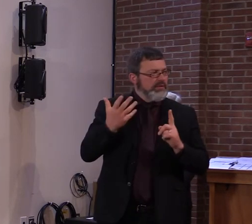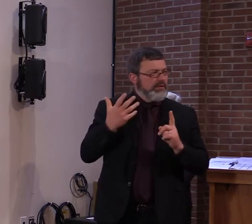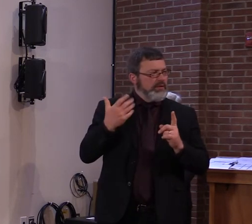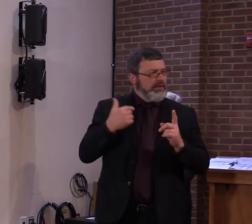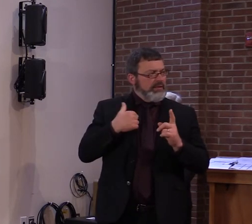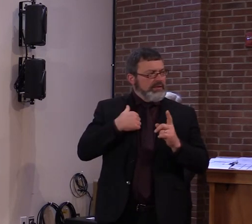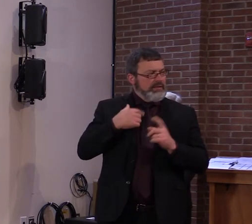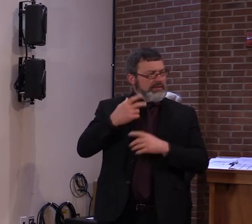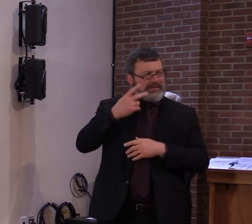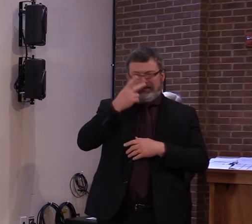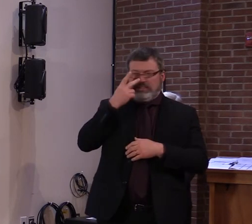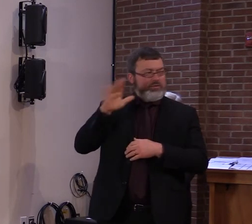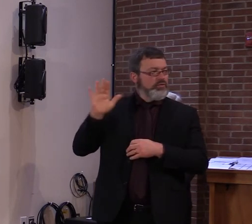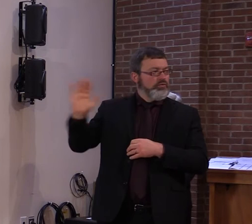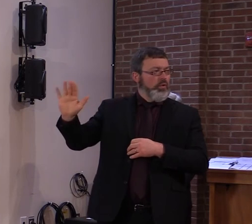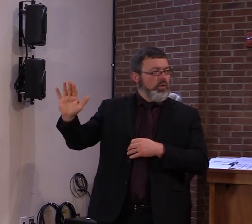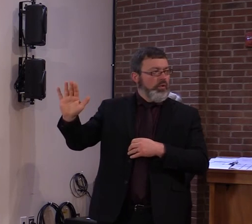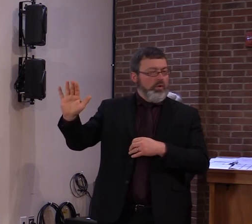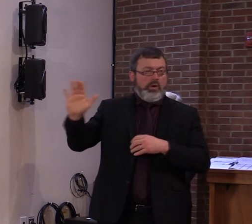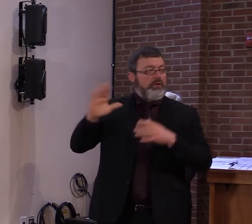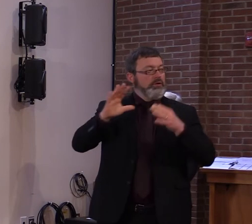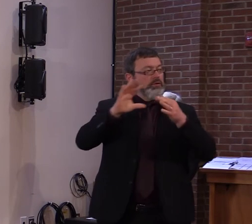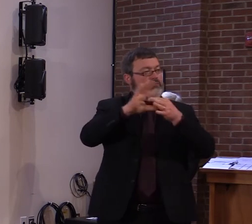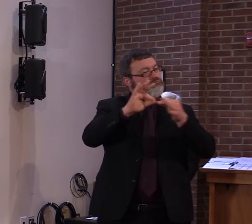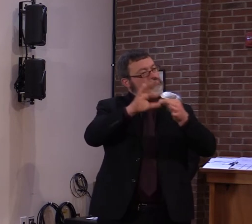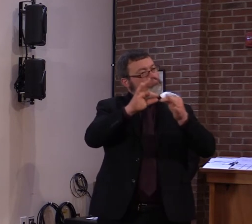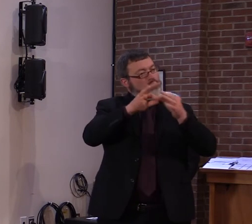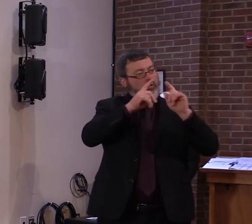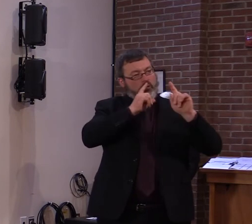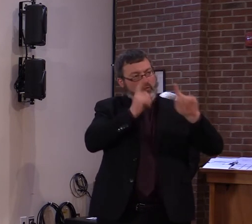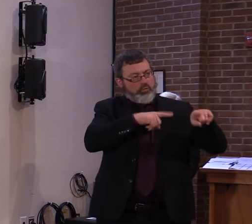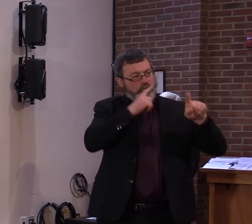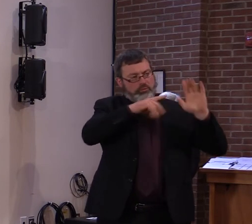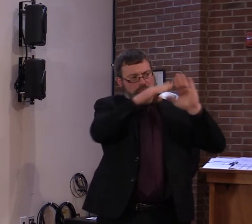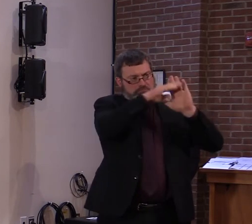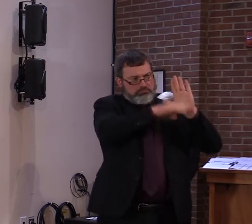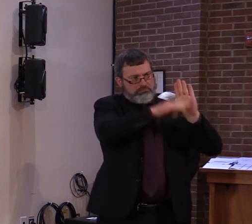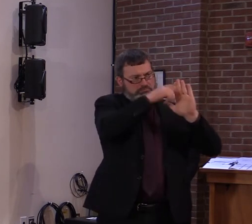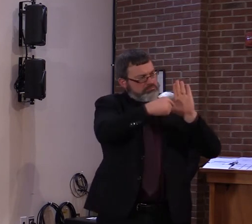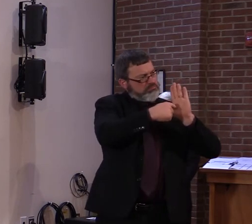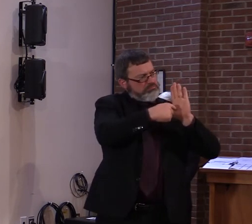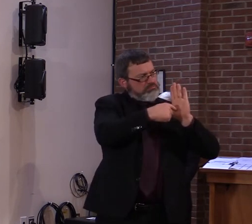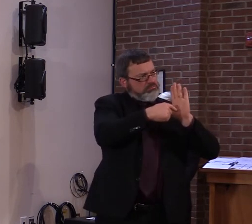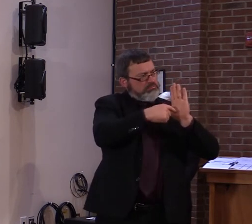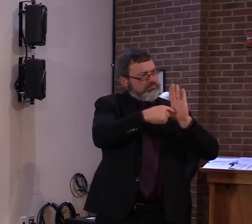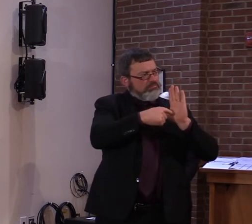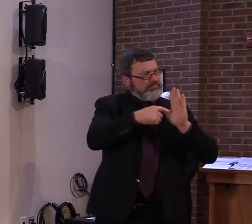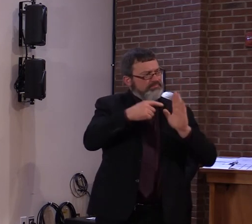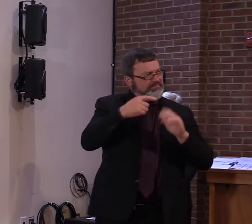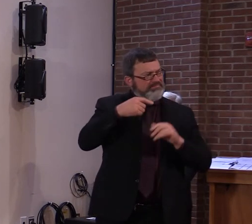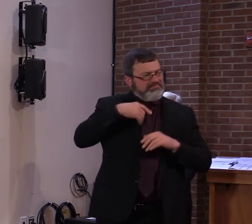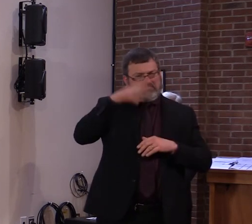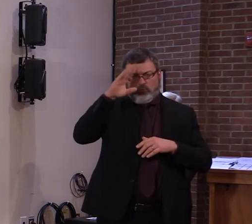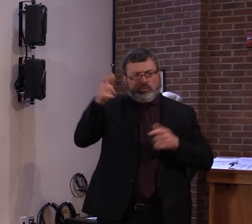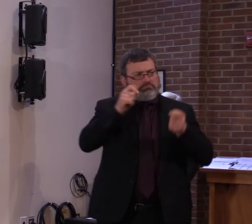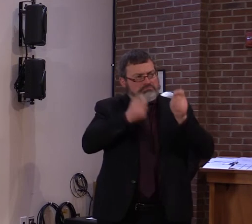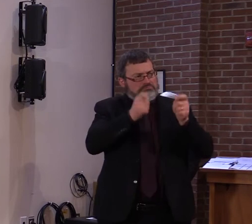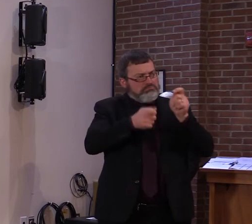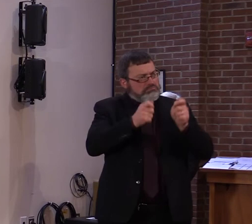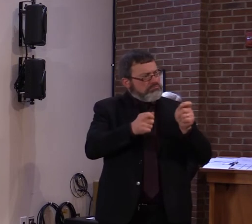order, and obviously it's been updated several times, but I'm not seeing